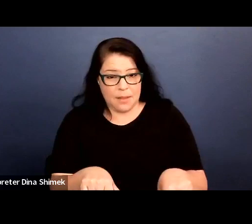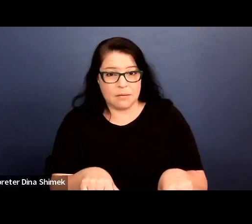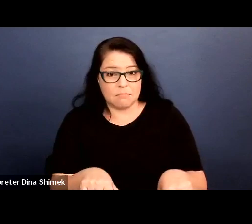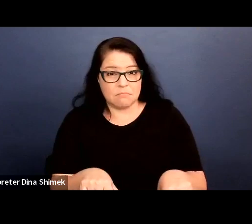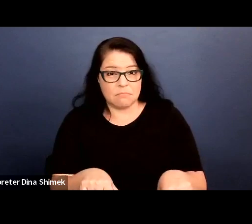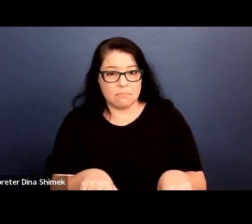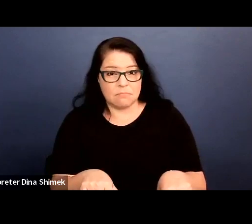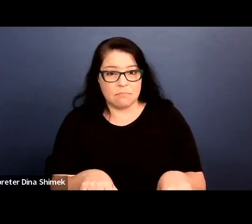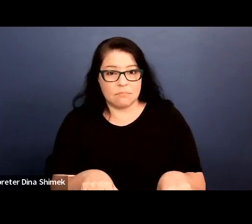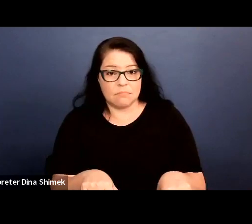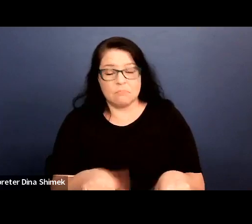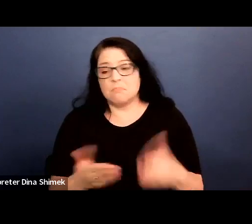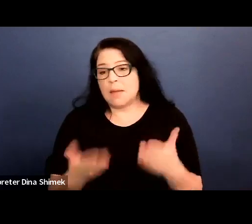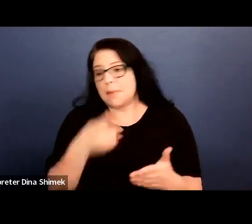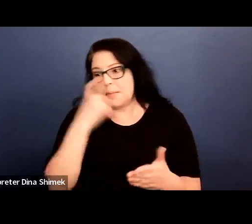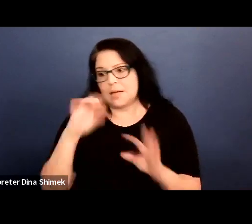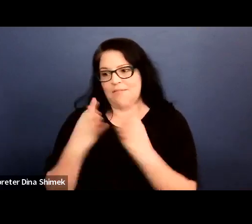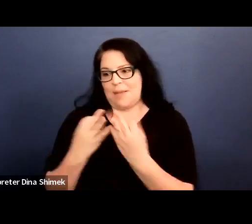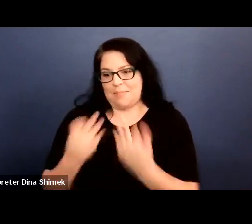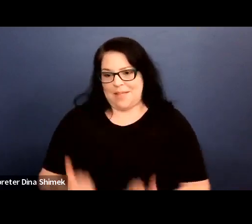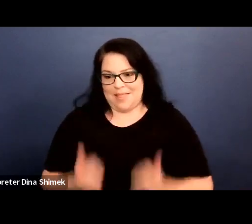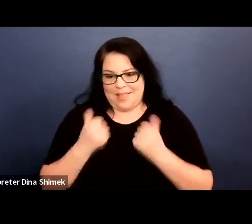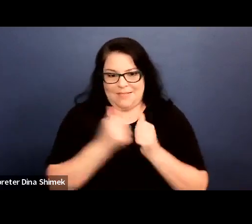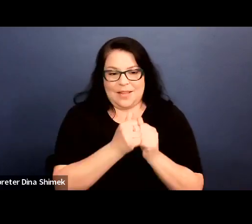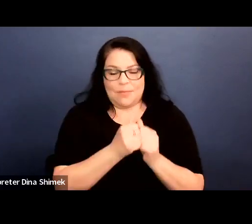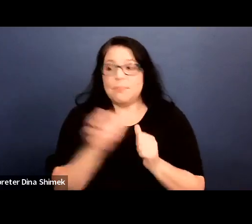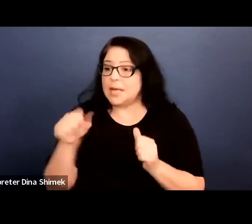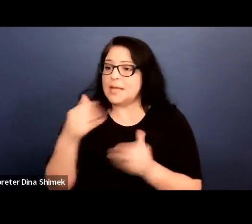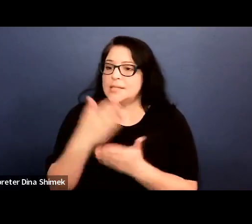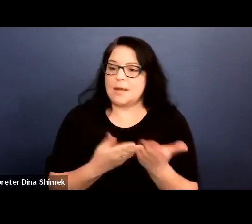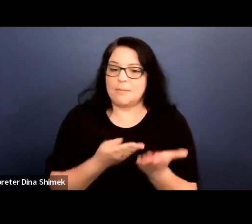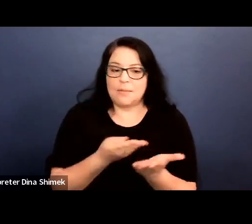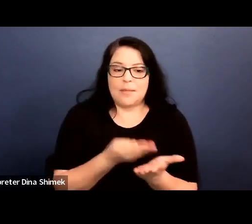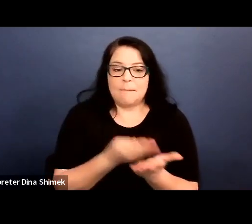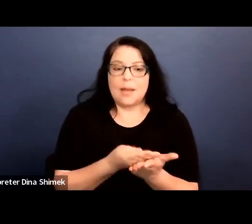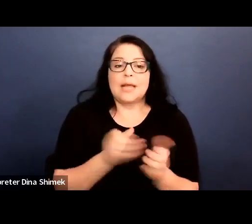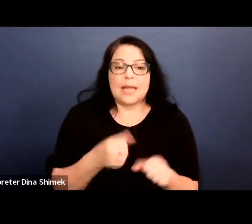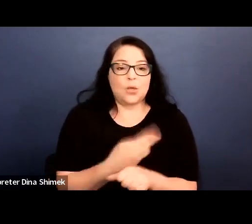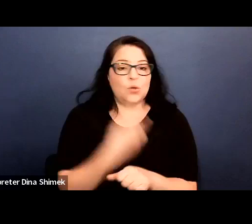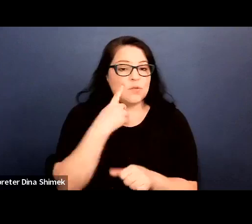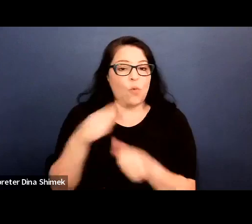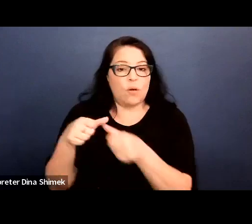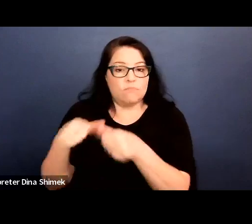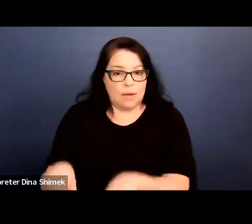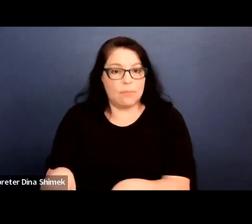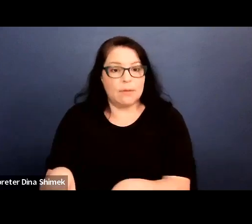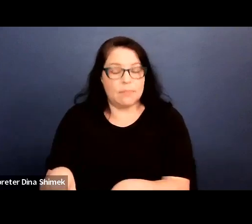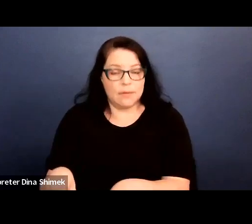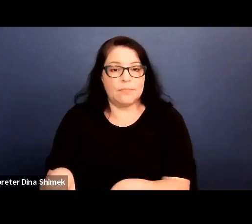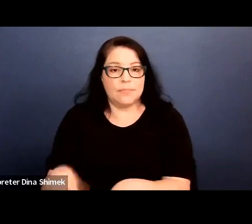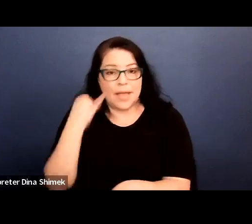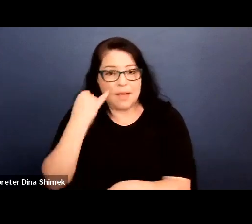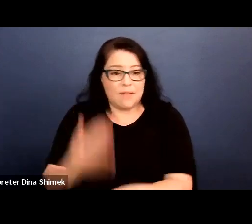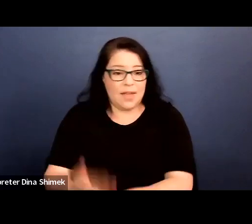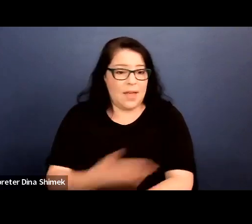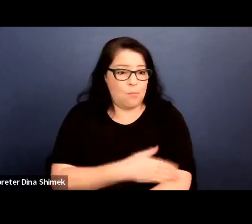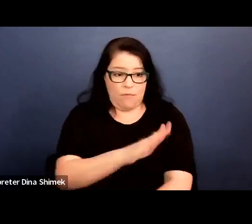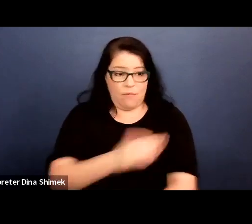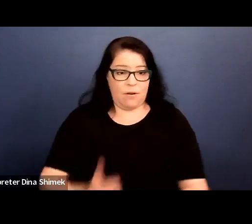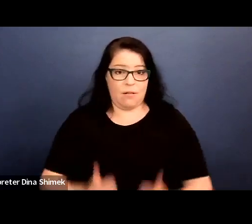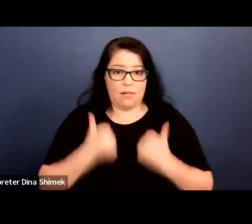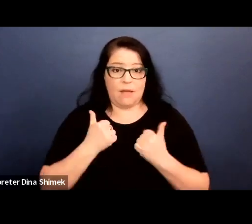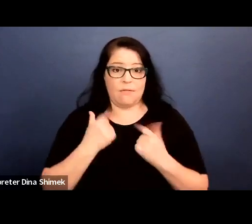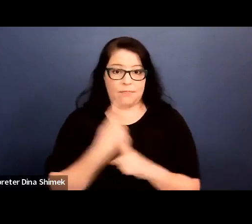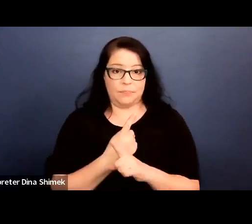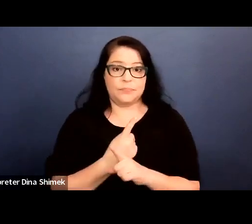live there as well. But yes, some of her funds could be used to make that down payment if it's going to improve her life, right? So